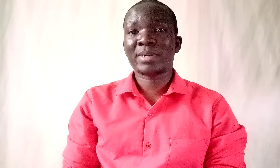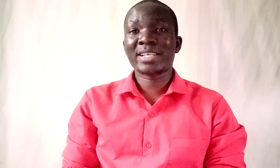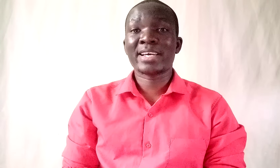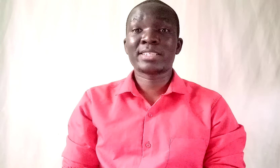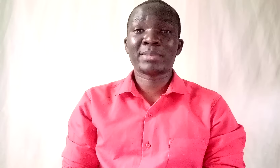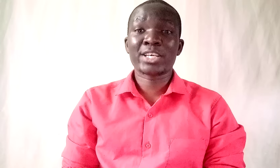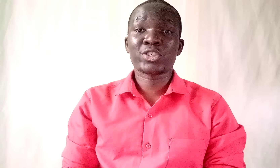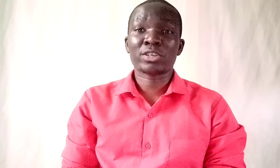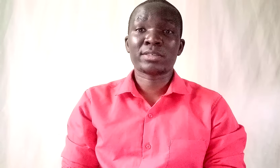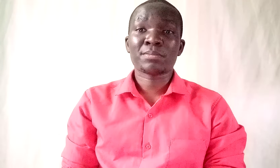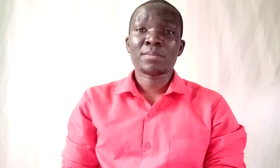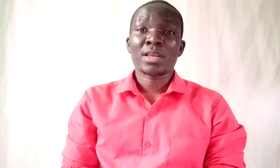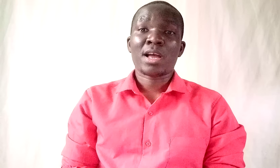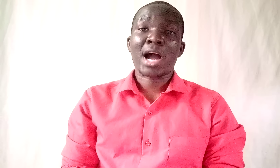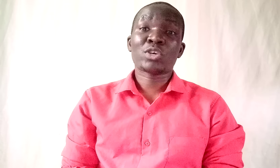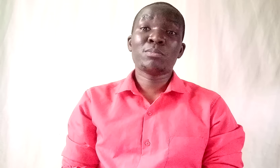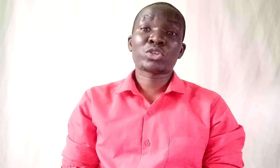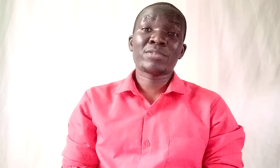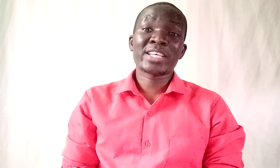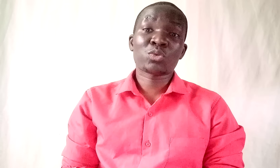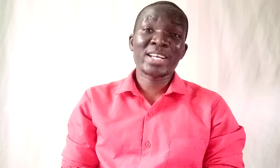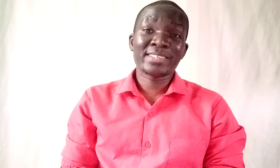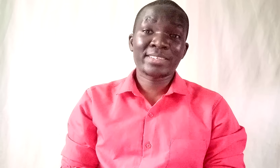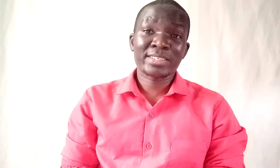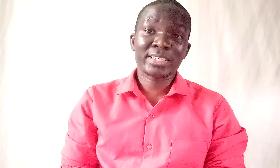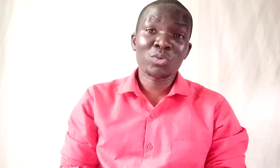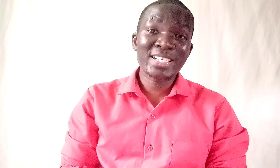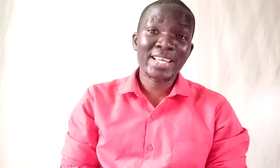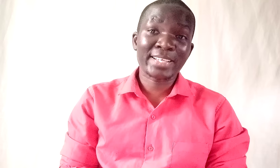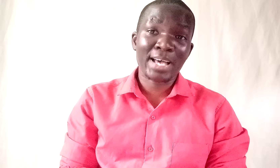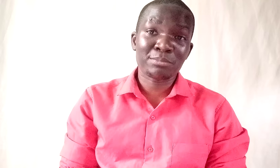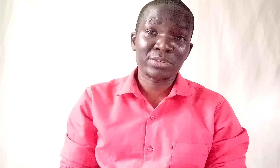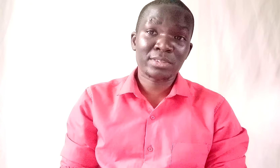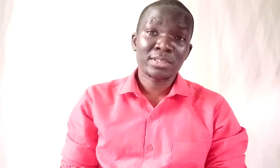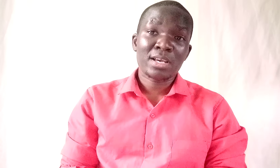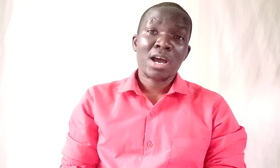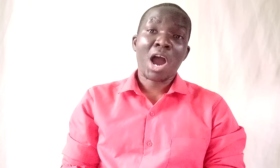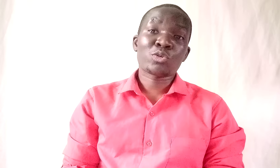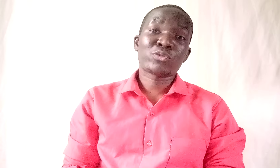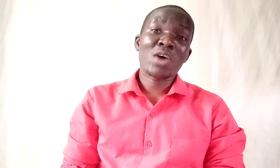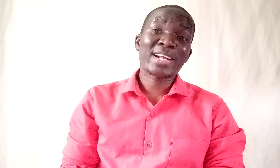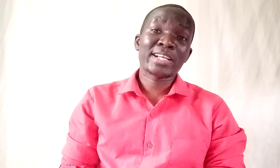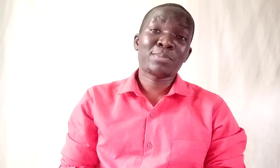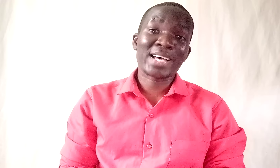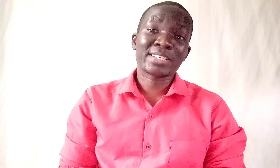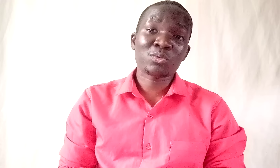in the examination. Actually, most of the students who did the exams, out of 200 plus